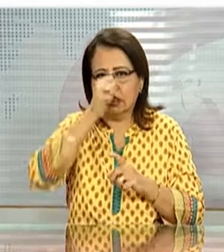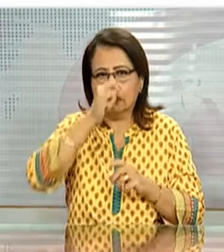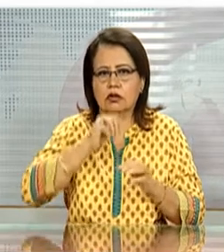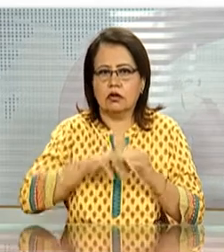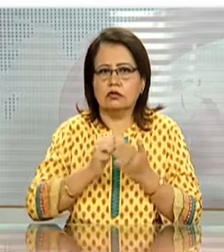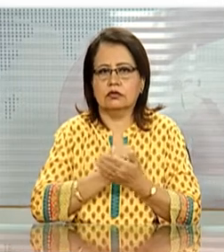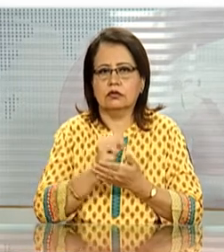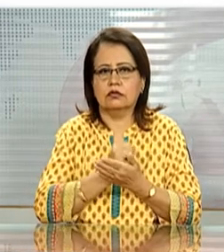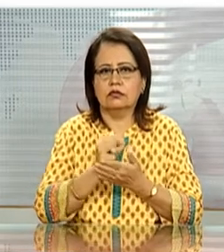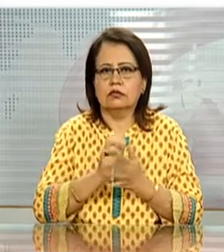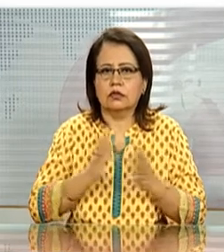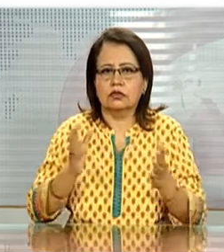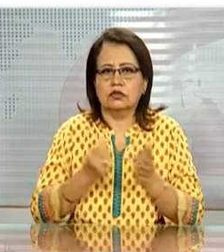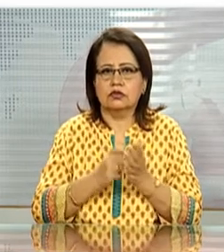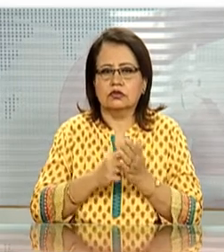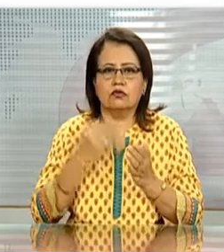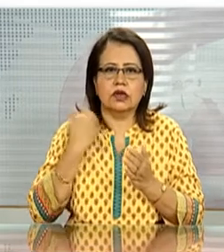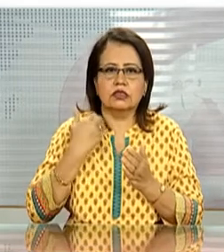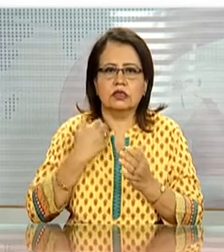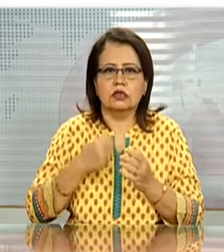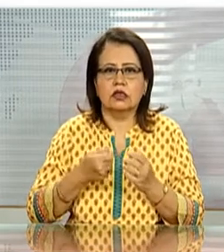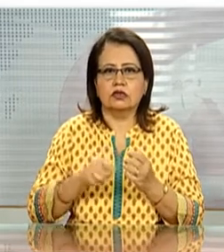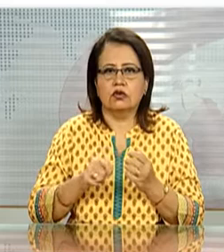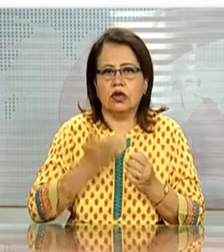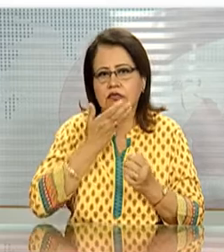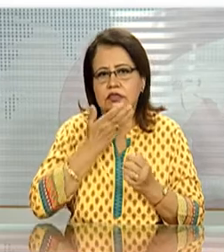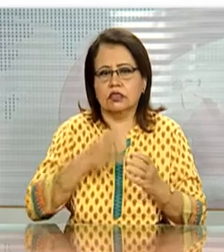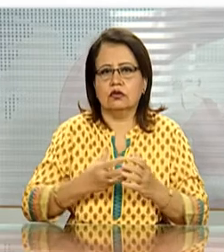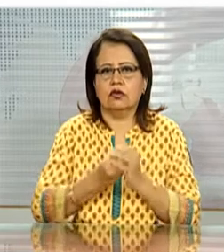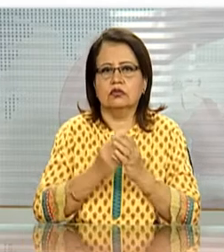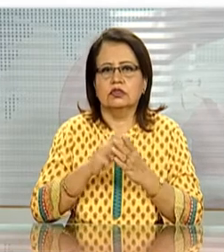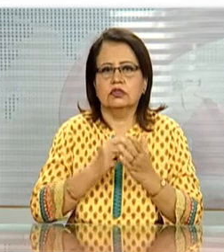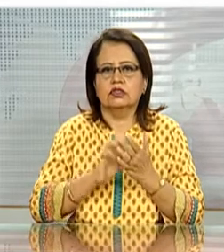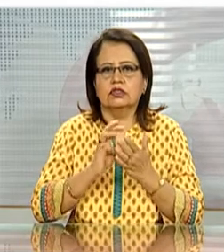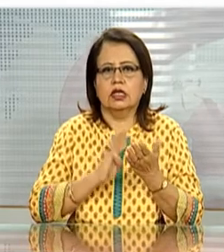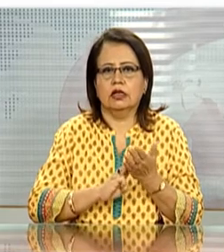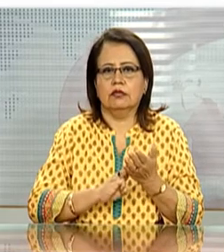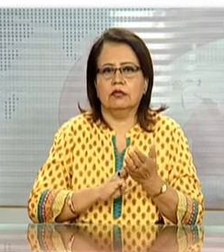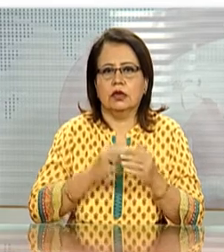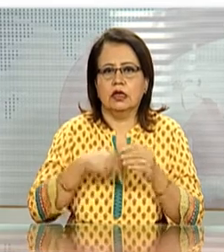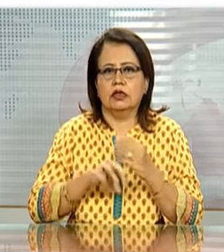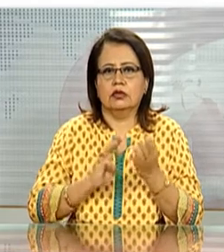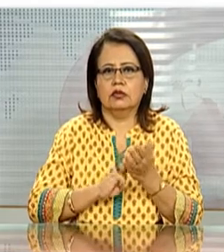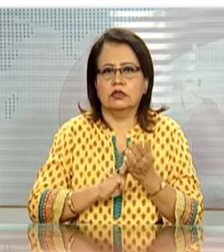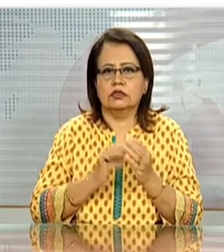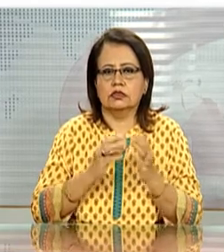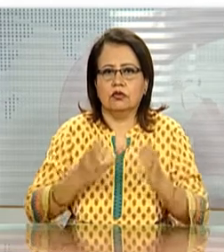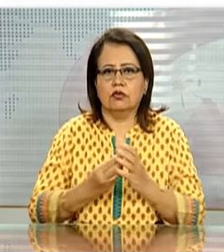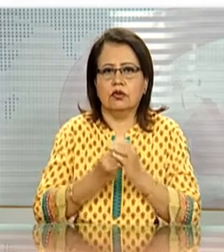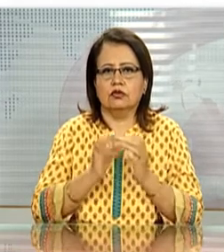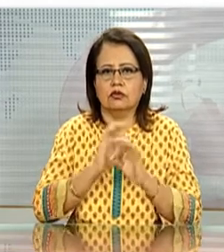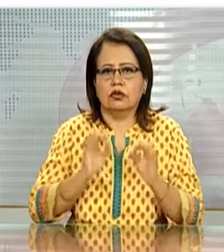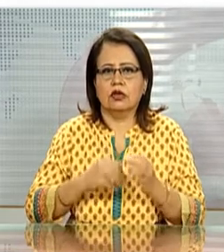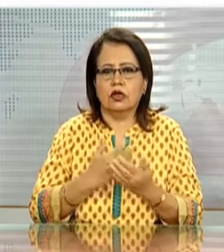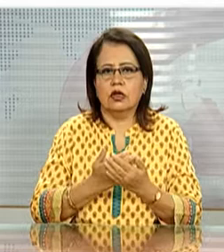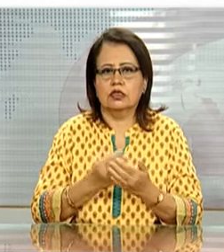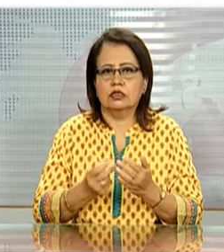will now try to maximize the use of Pakistan controlled Rivers including chaa an interministerial group was formed to give